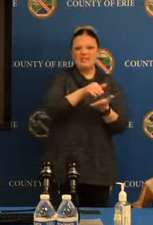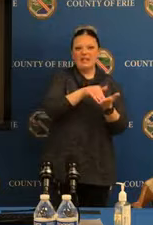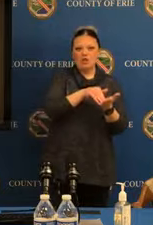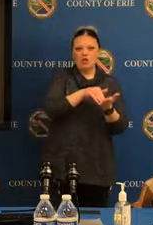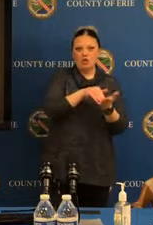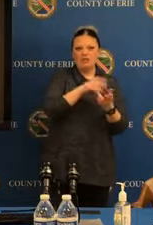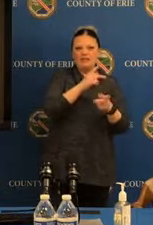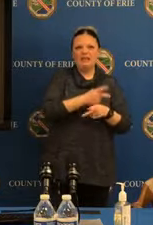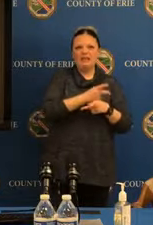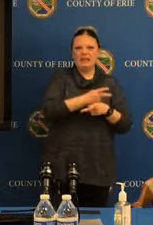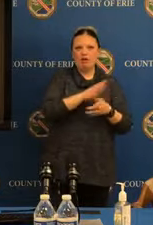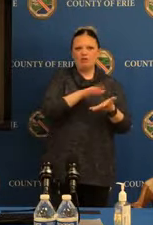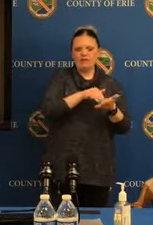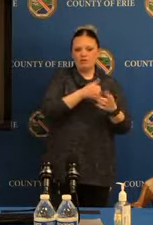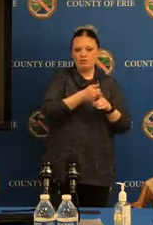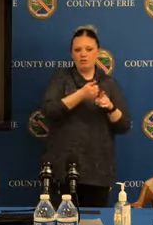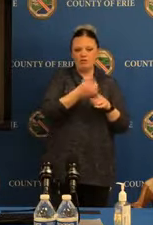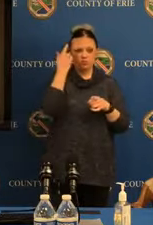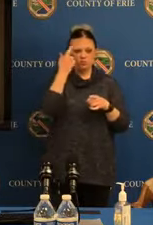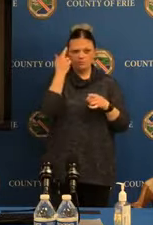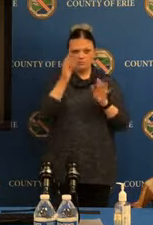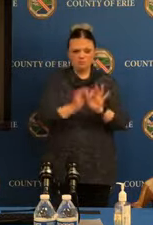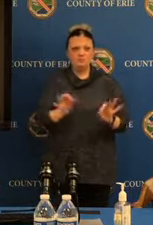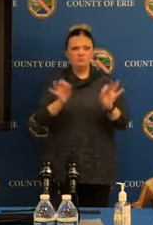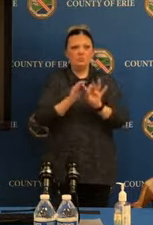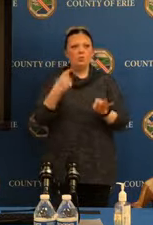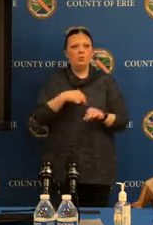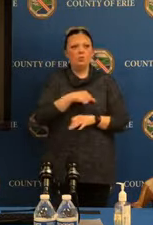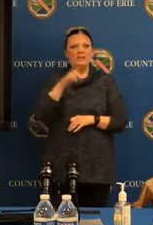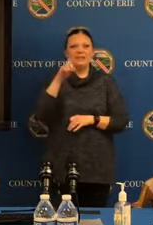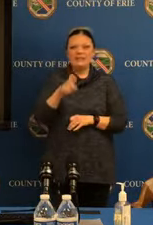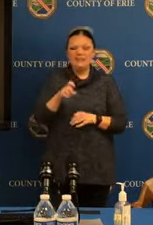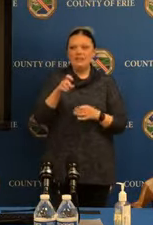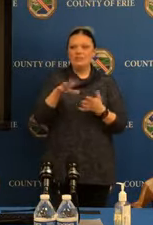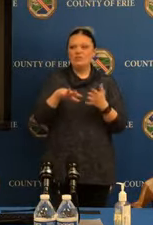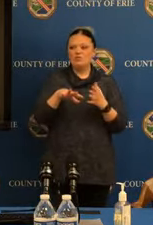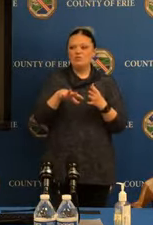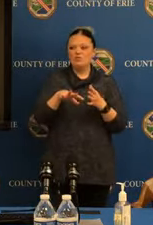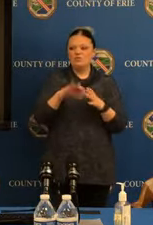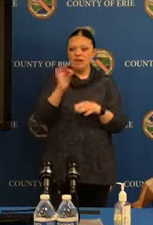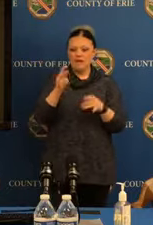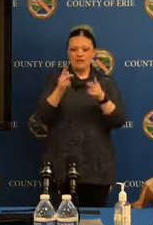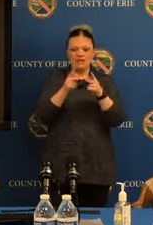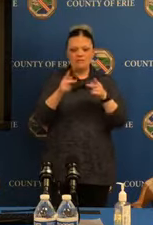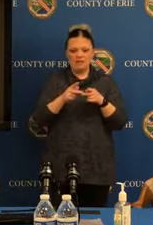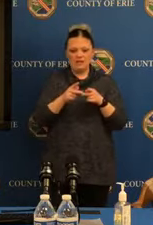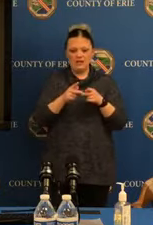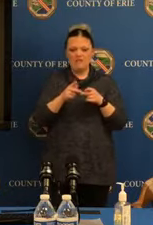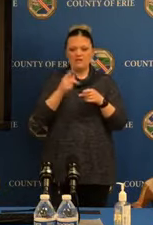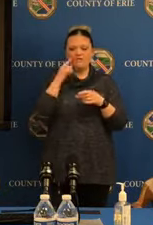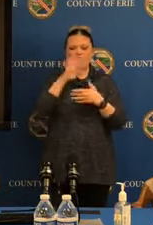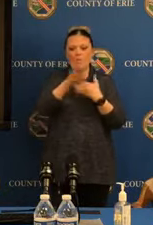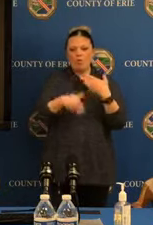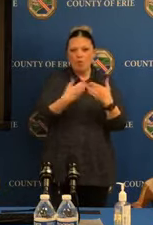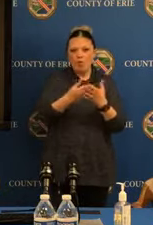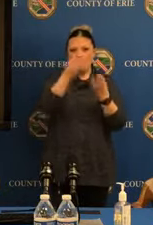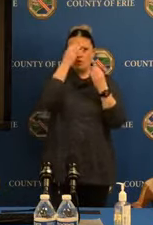centers. The reason that's important is because we needed to find a central repository for all of the information that